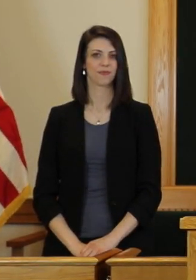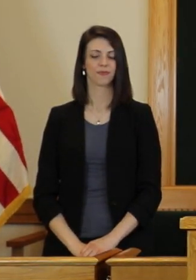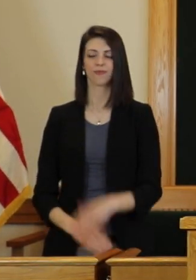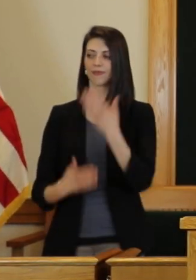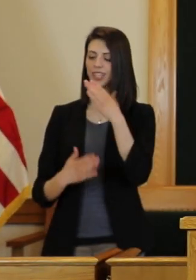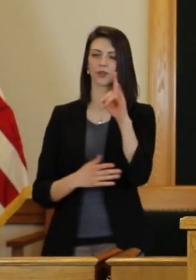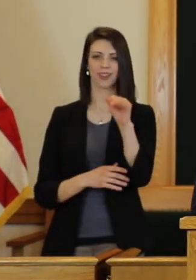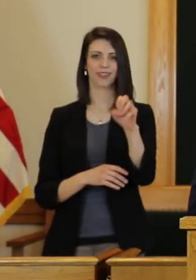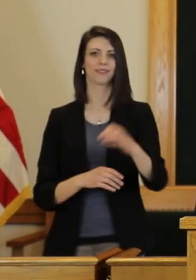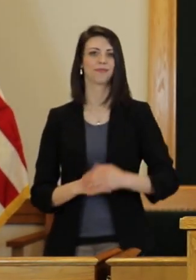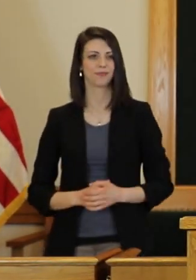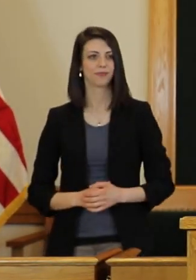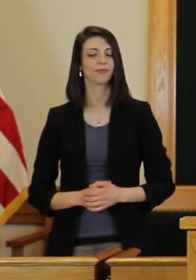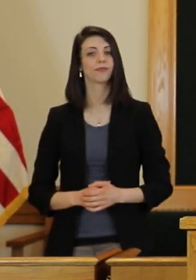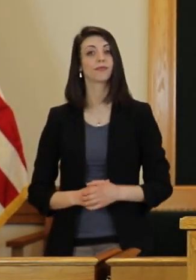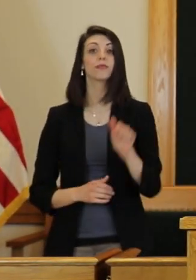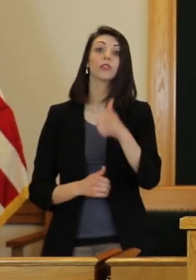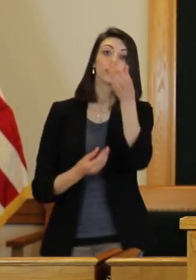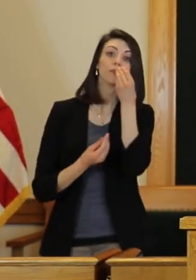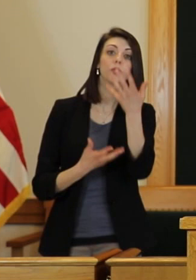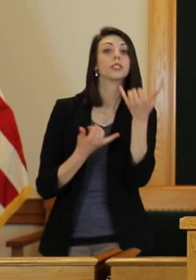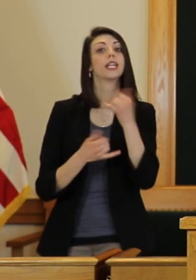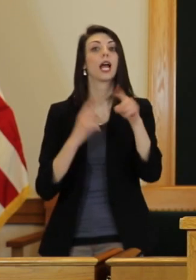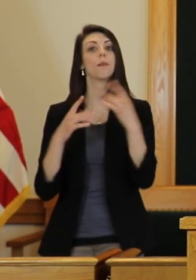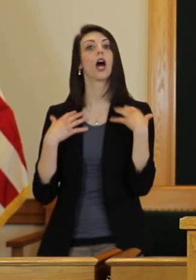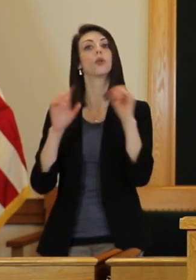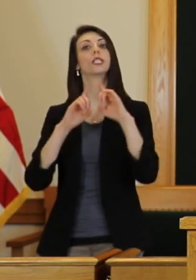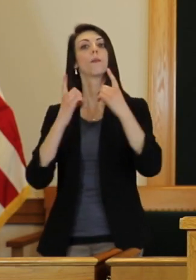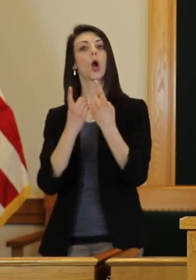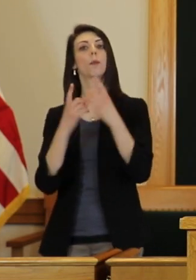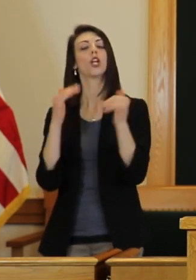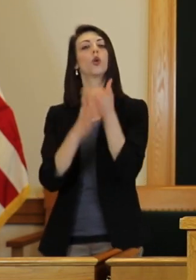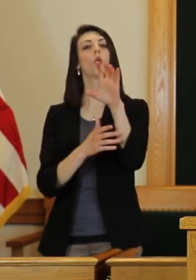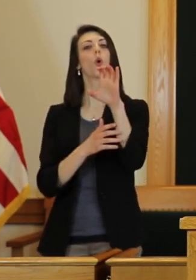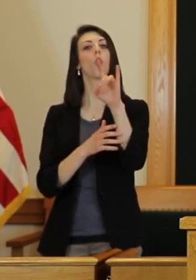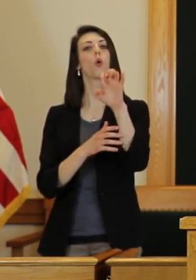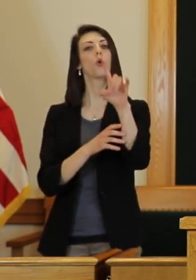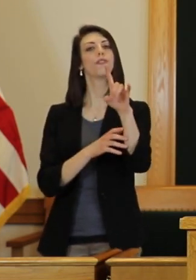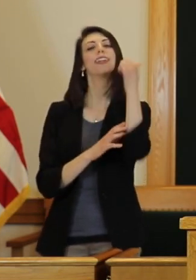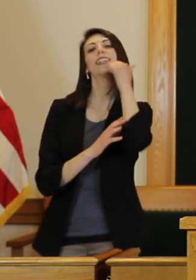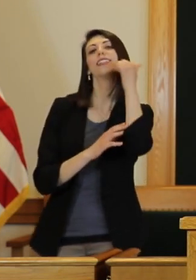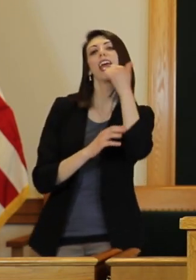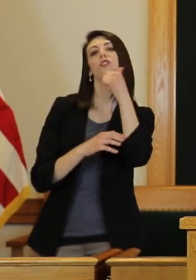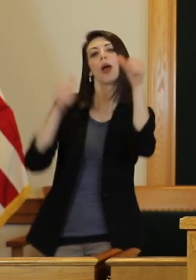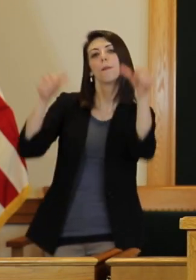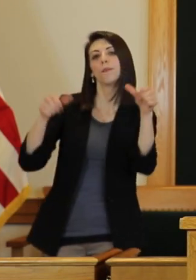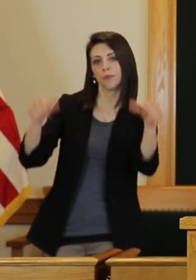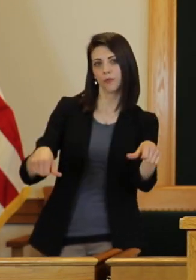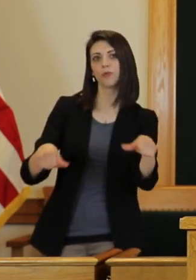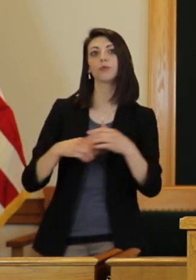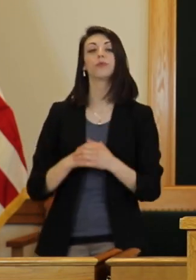Thank you, Diane. I also want to tell you today about the Health Department's new COVID-19 daily dashboard. There is a link